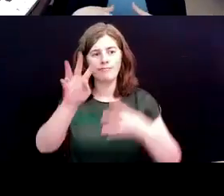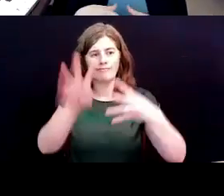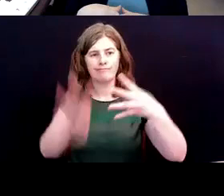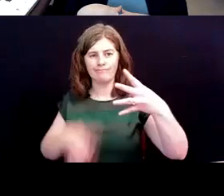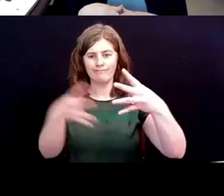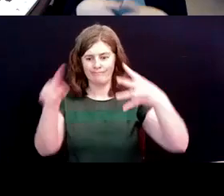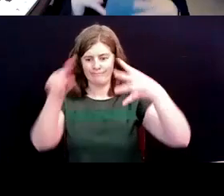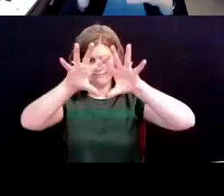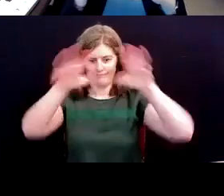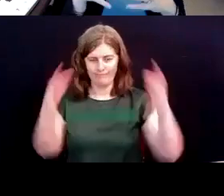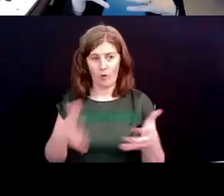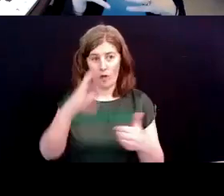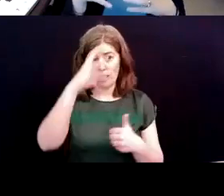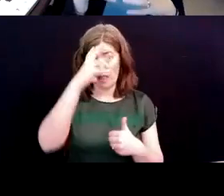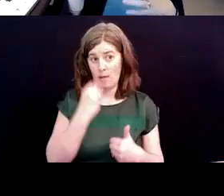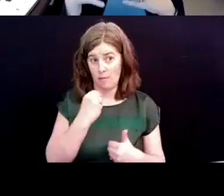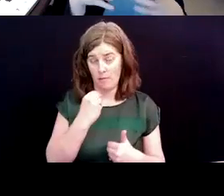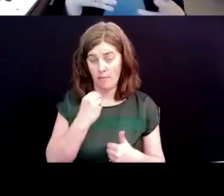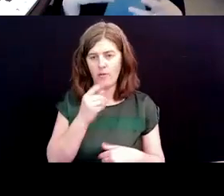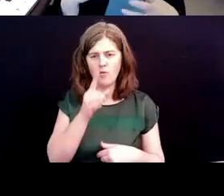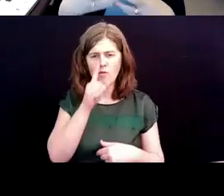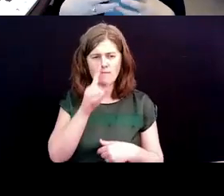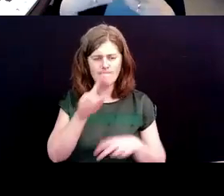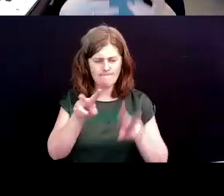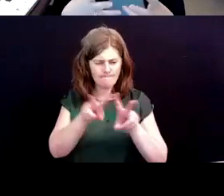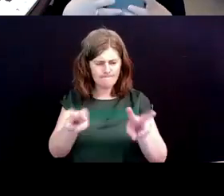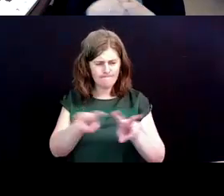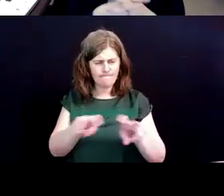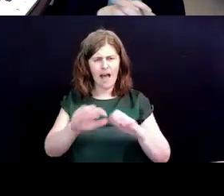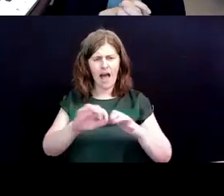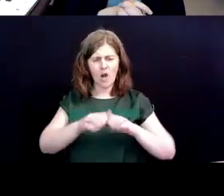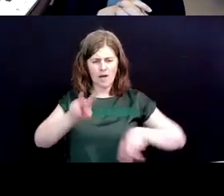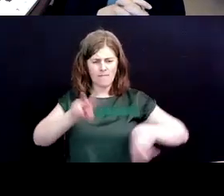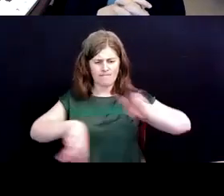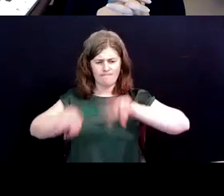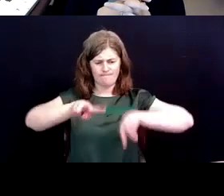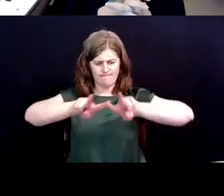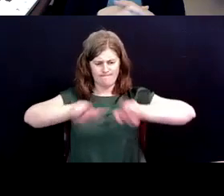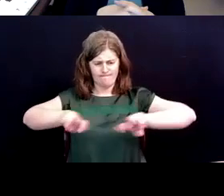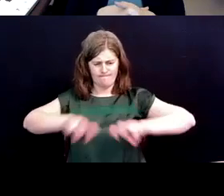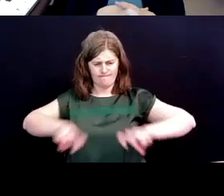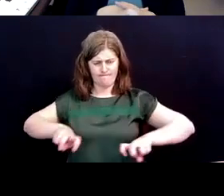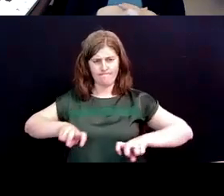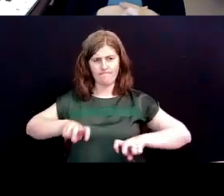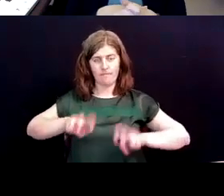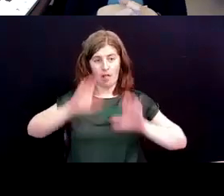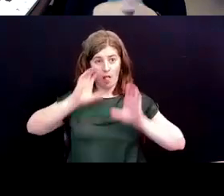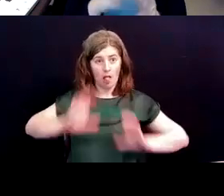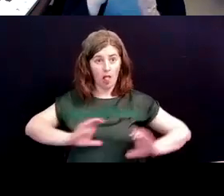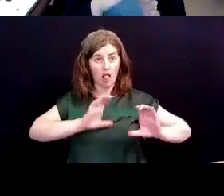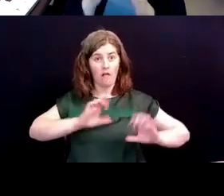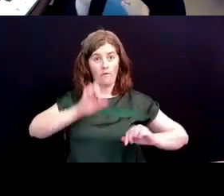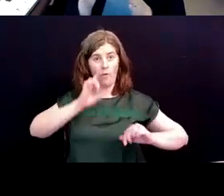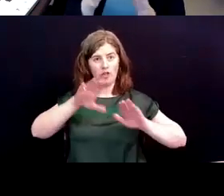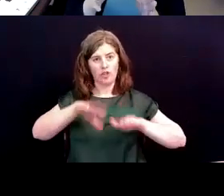sleep. And so this is really looking at how do I think about assessing insomnia in children on the spectrum. And so